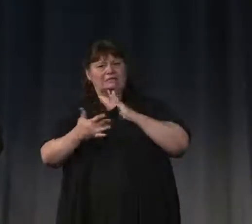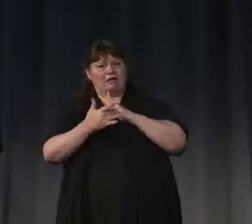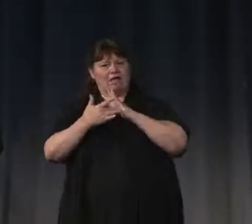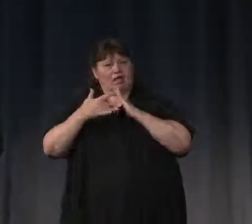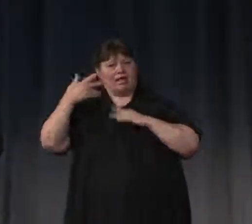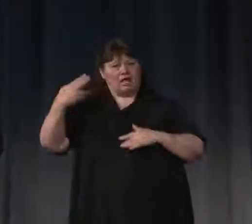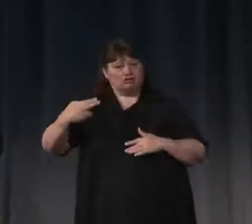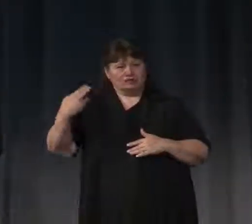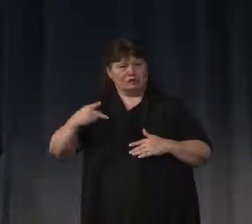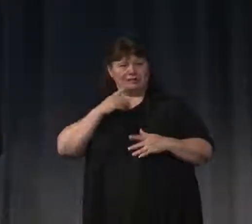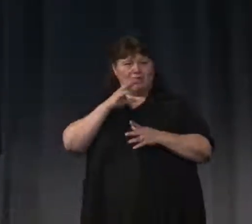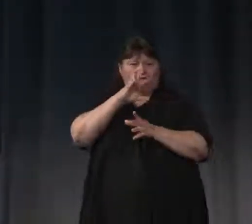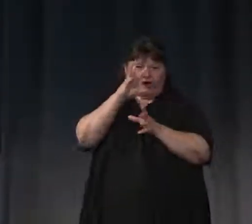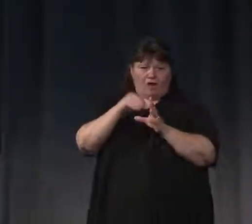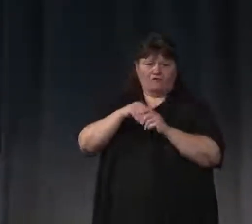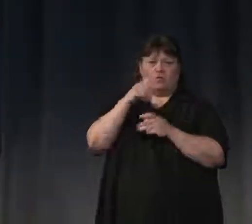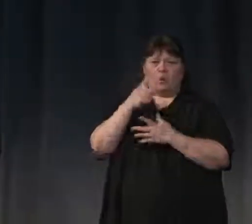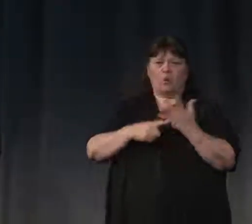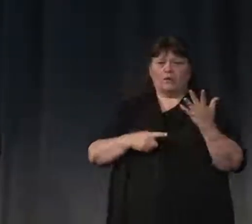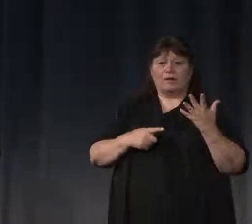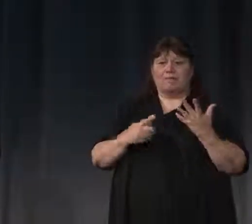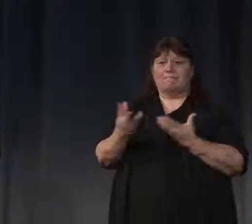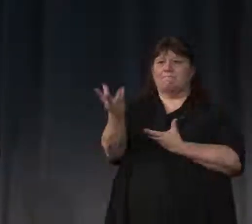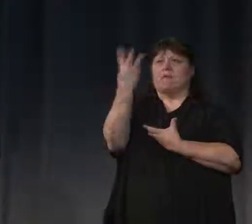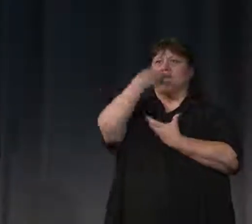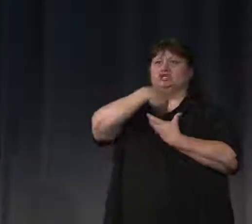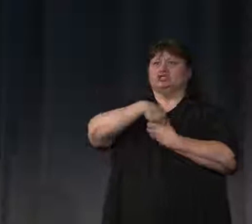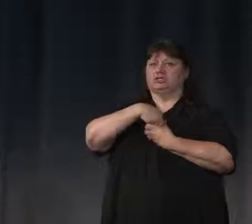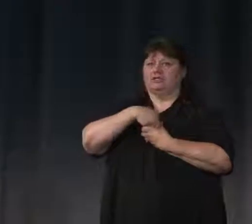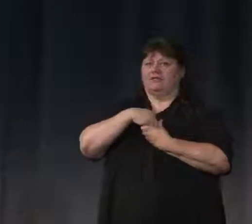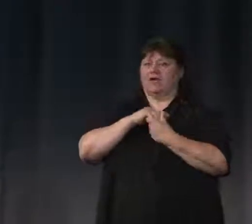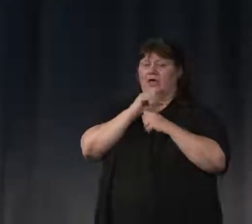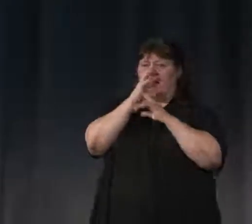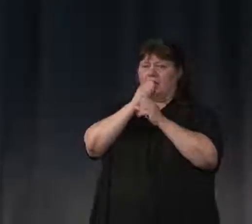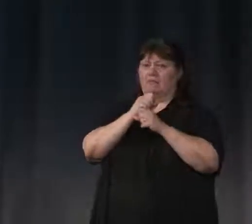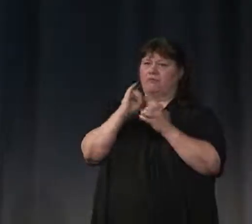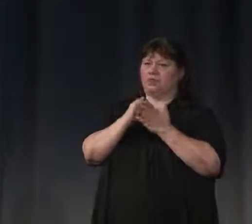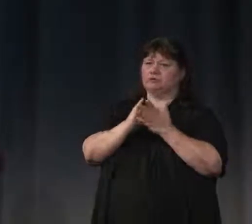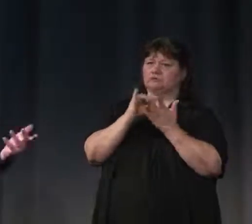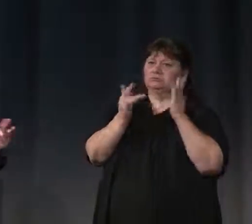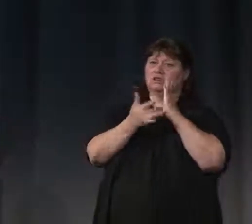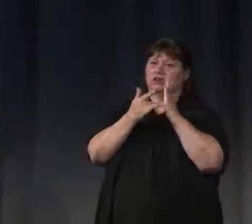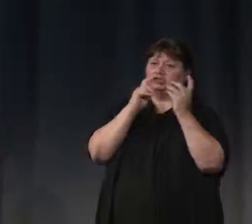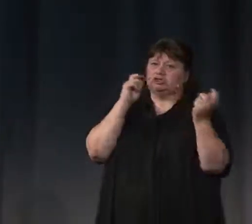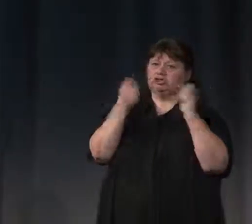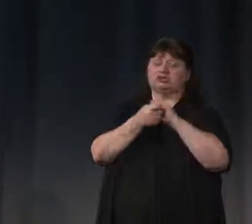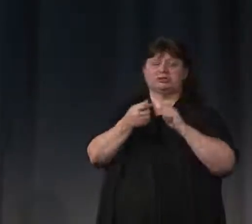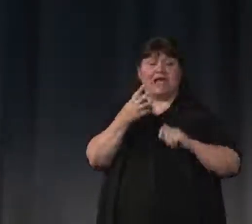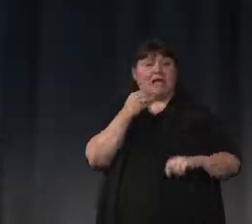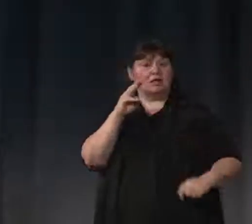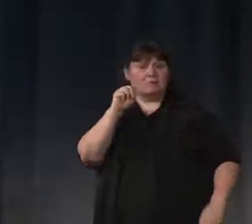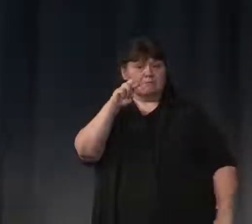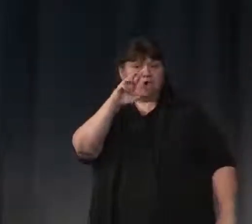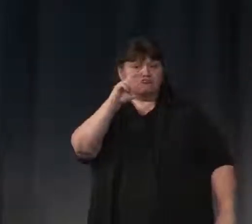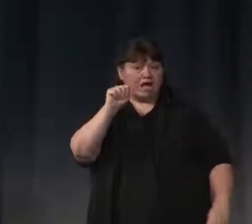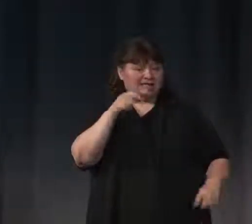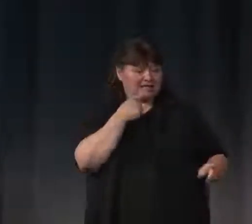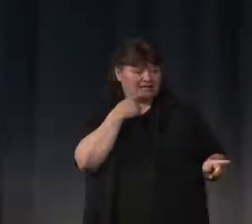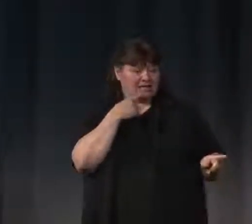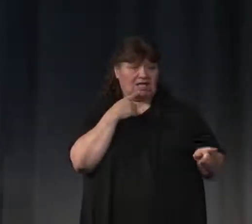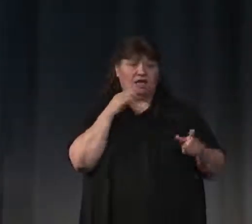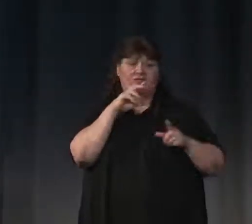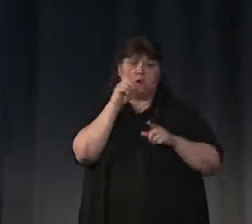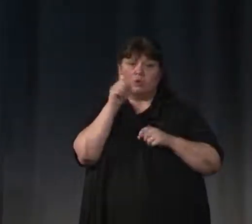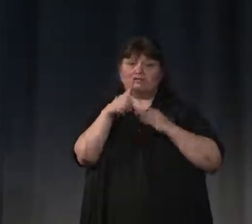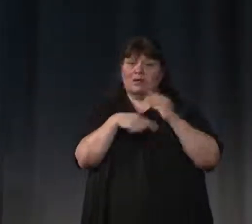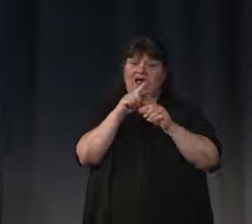written into what we imagine as embodiment, tracks these technological changes. And as Mara also pointed out, the question of language